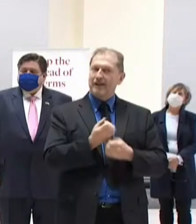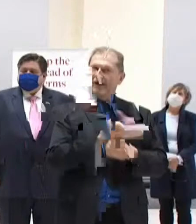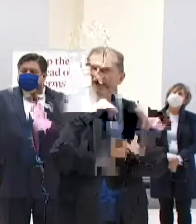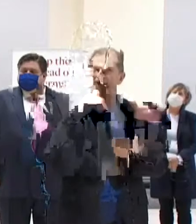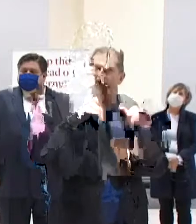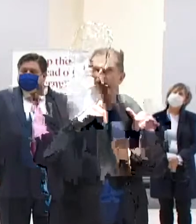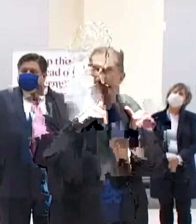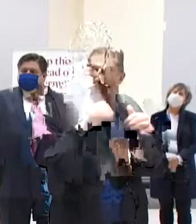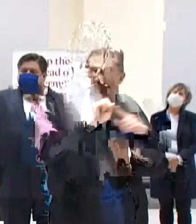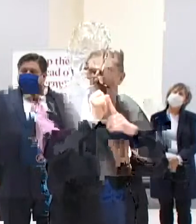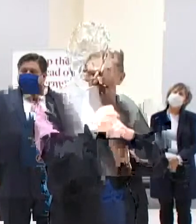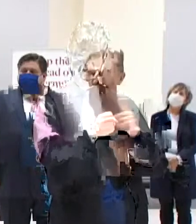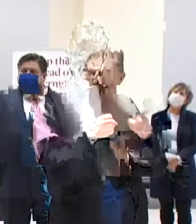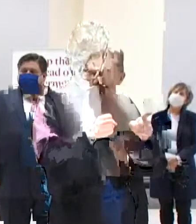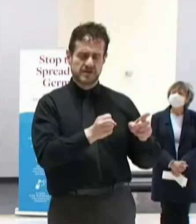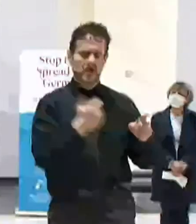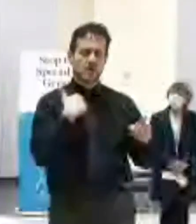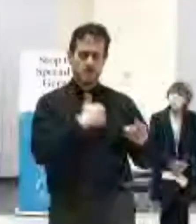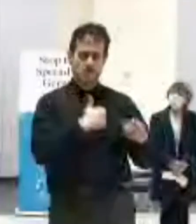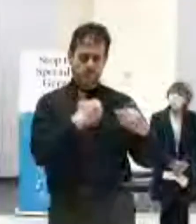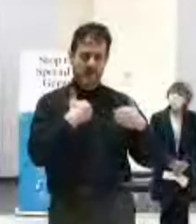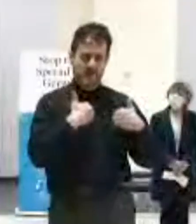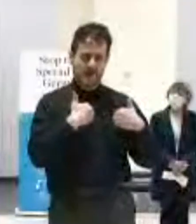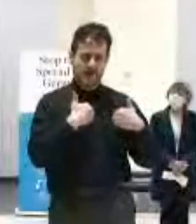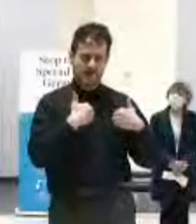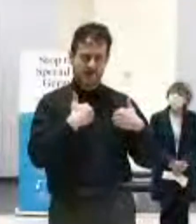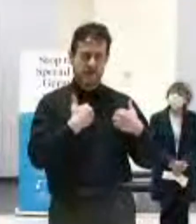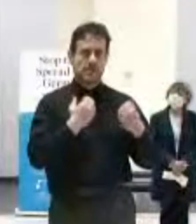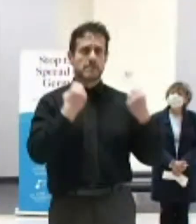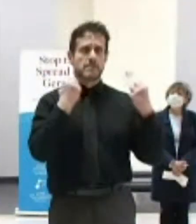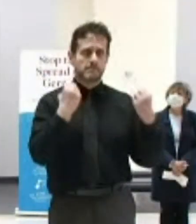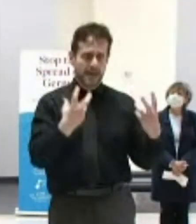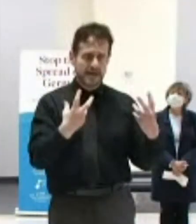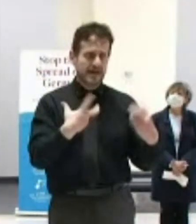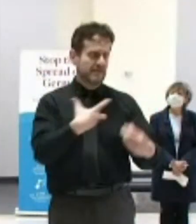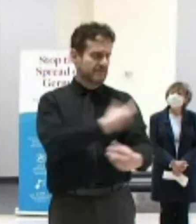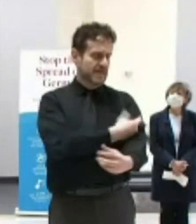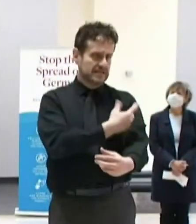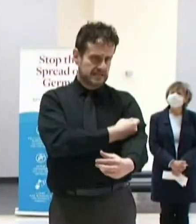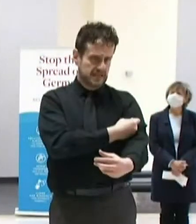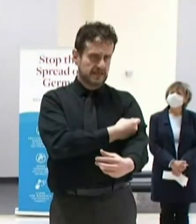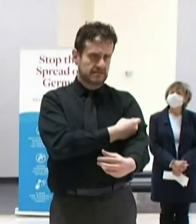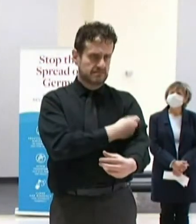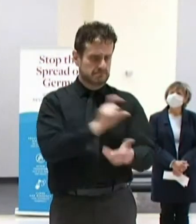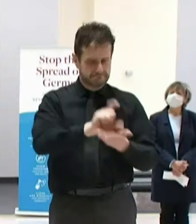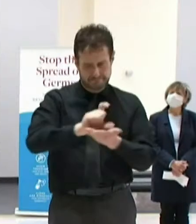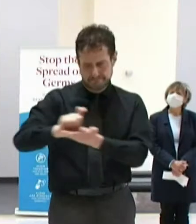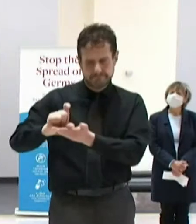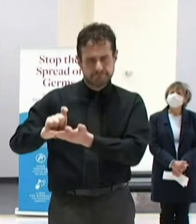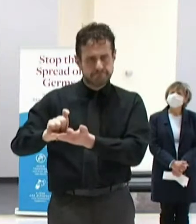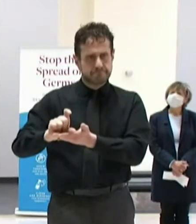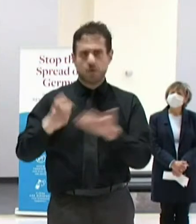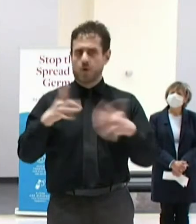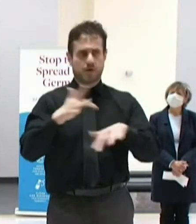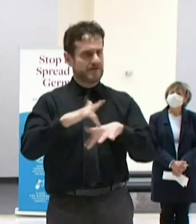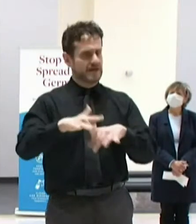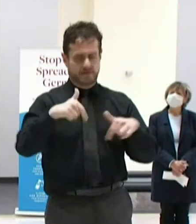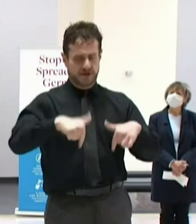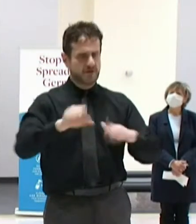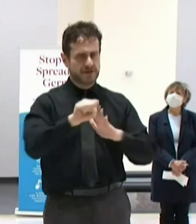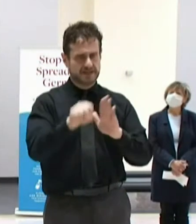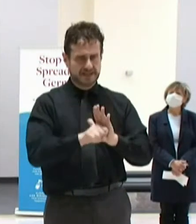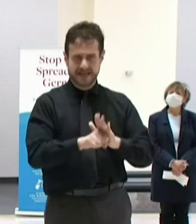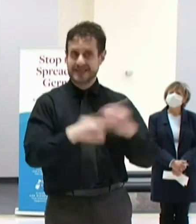We obviously want to, we've got quite a number of vaccinations that are available in the state already that